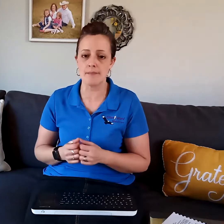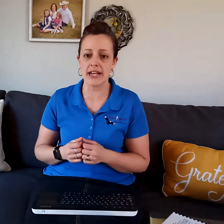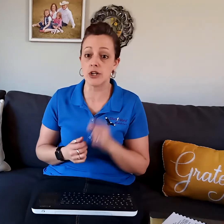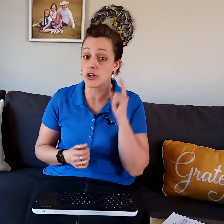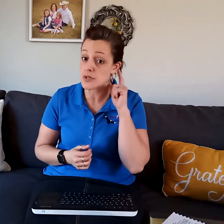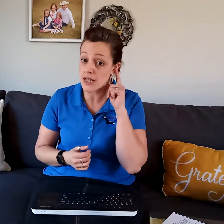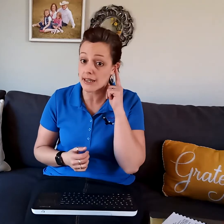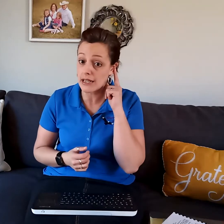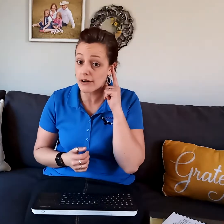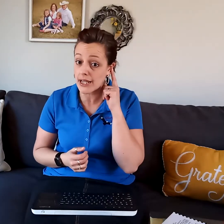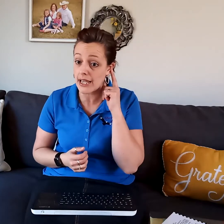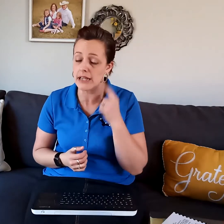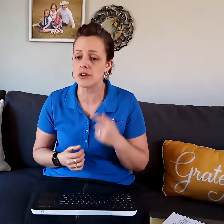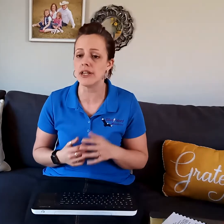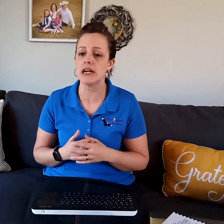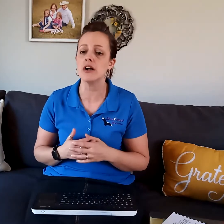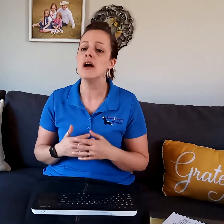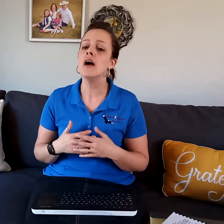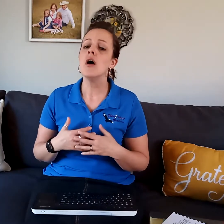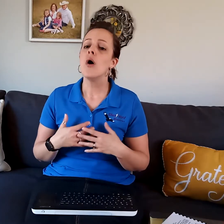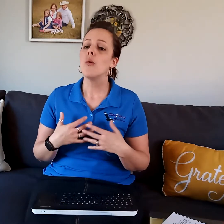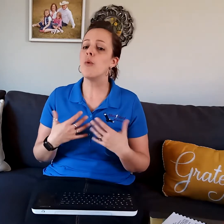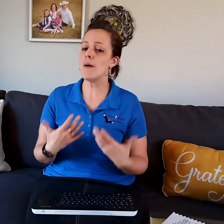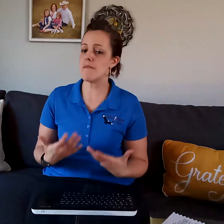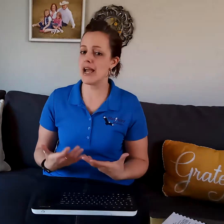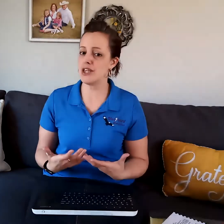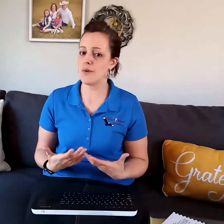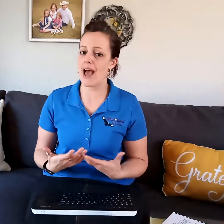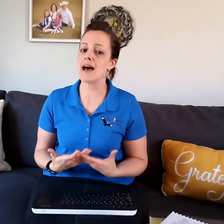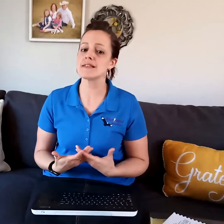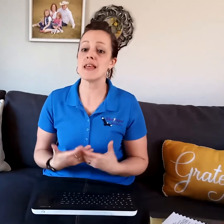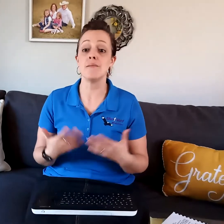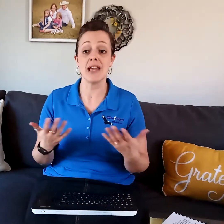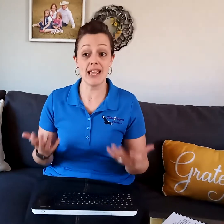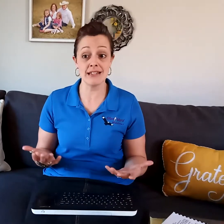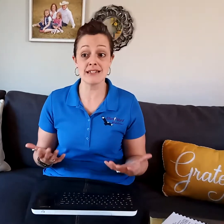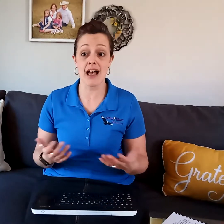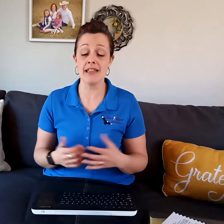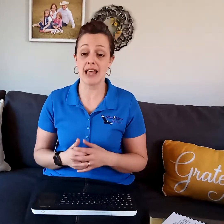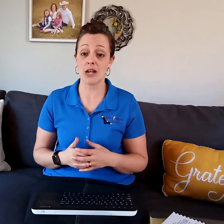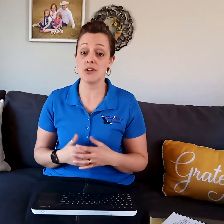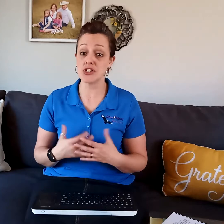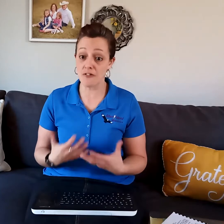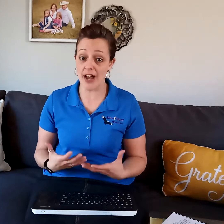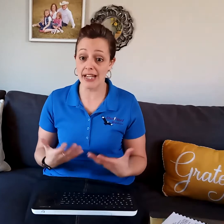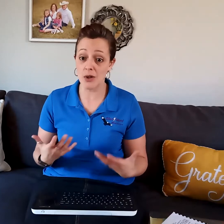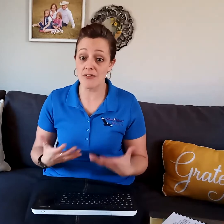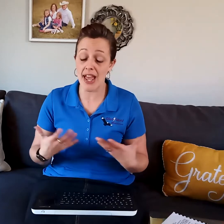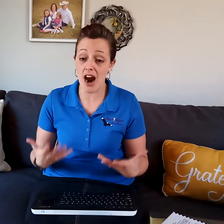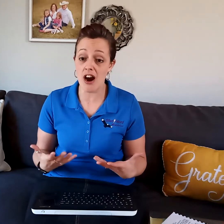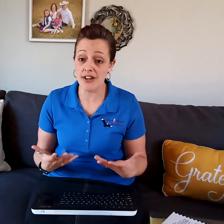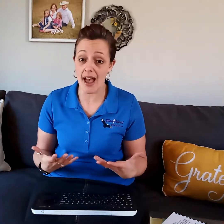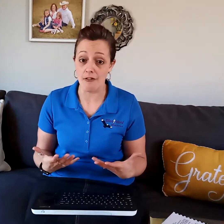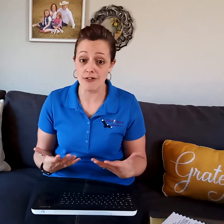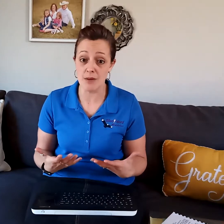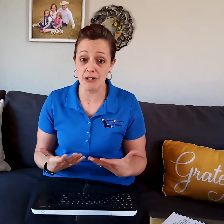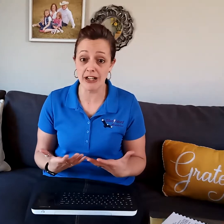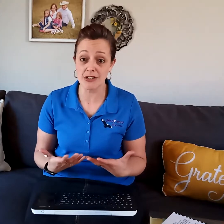somebody, or you see a hearing aid in their ear, what might you ask them in sign language to find out if they are deaf? Somebody raise their